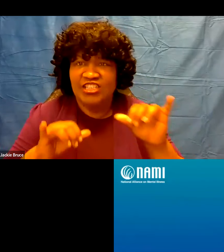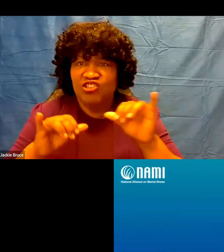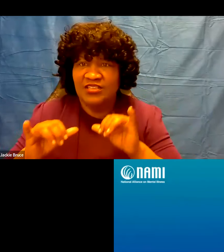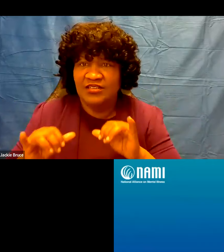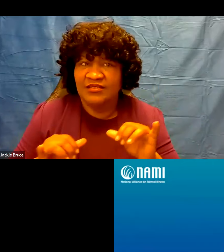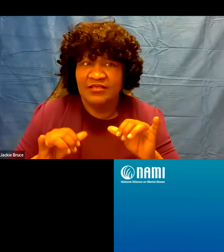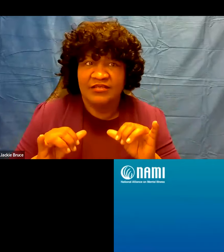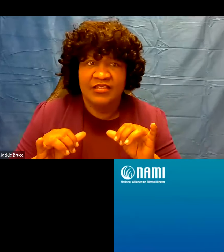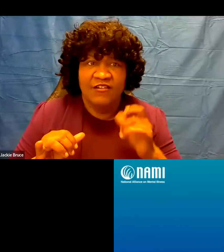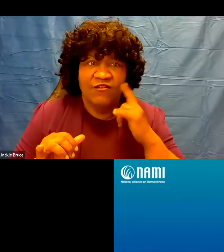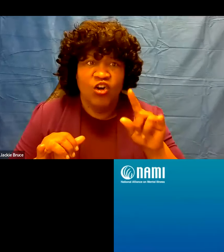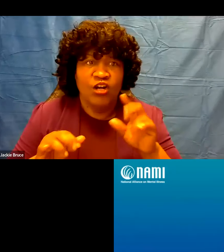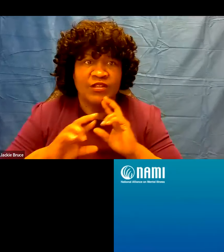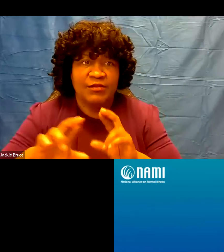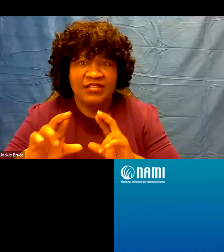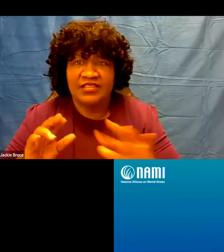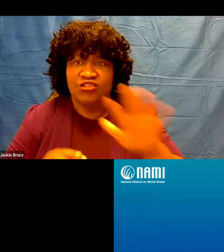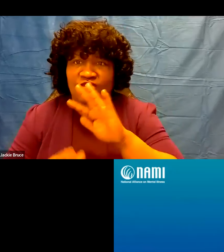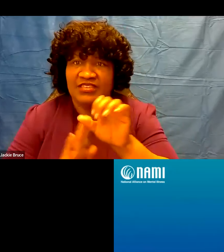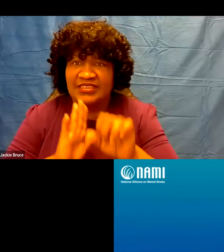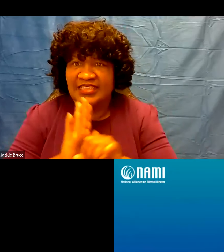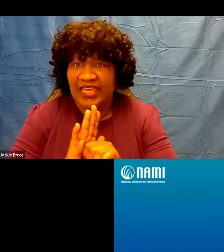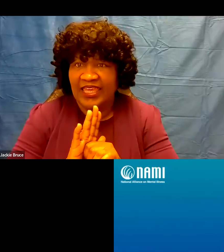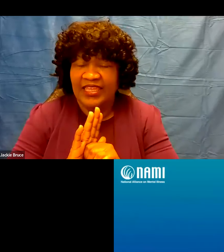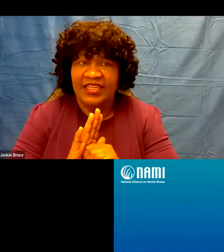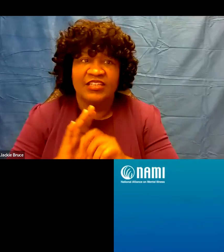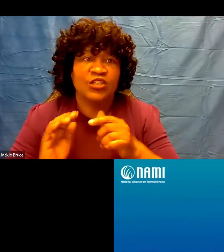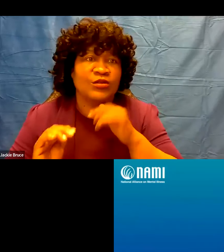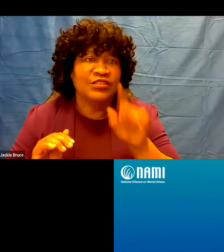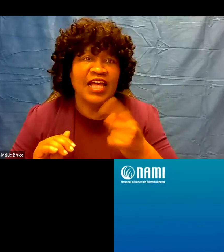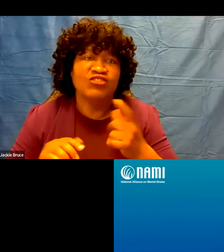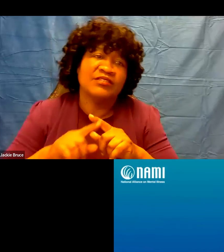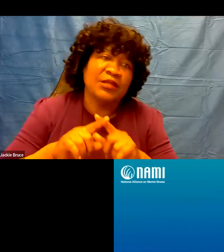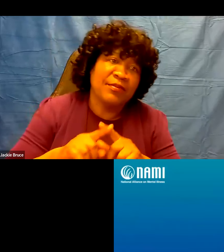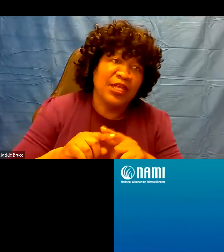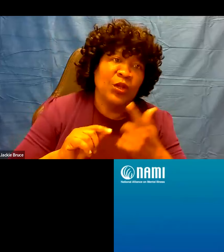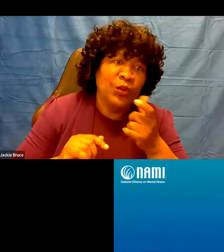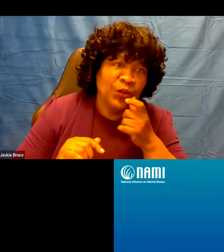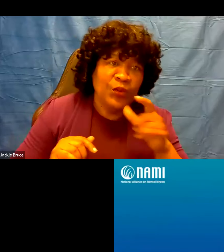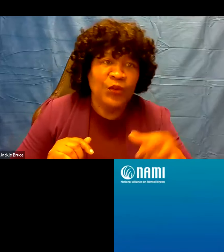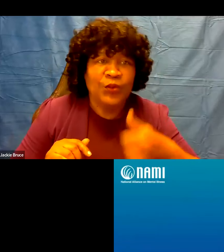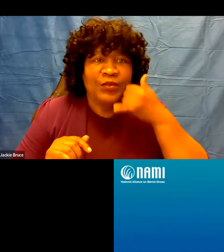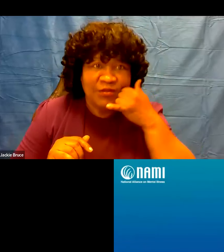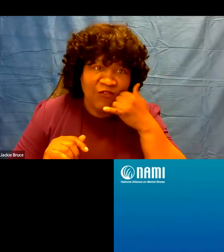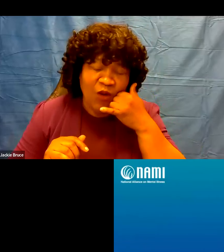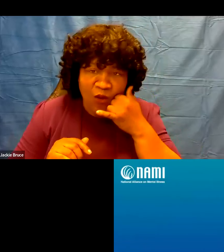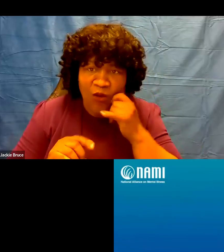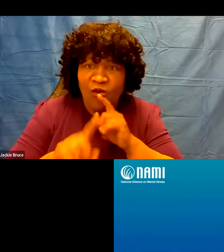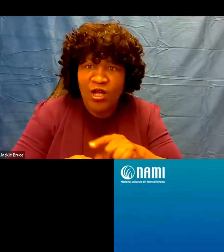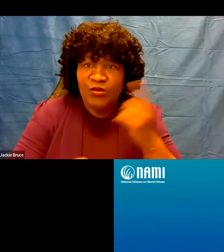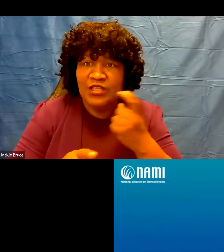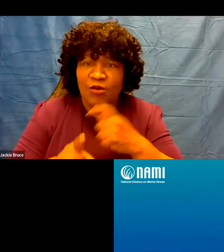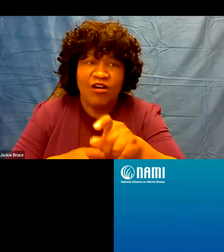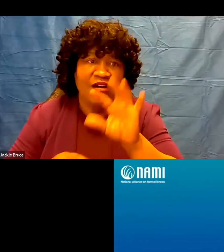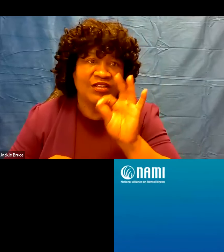standardization of responses across the state. So it's not just dependent on who picks up the phone when somebody calls 988,